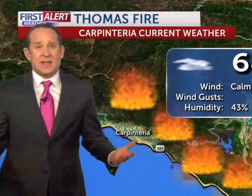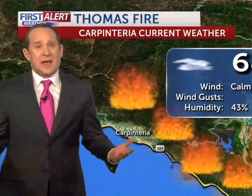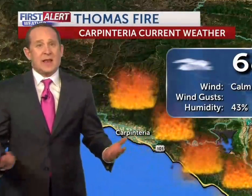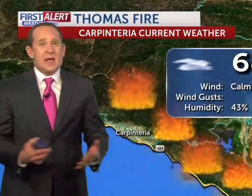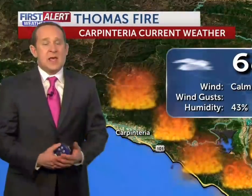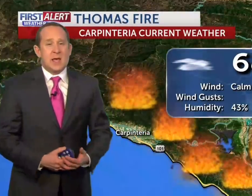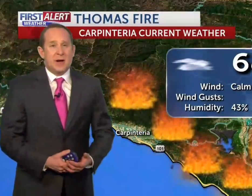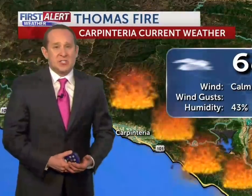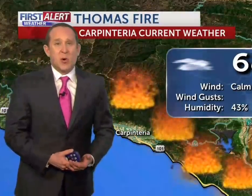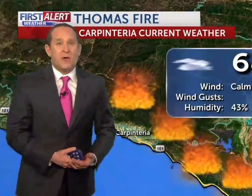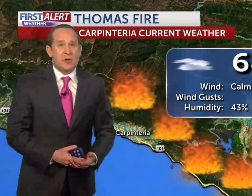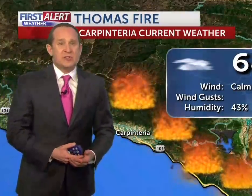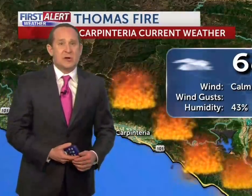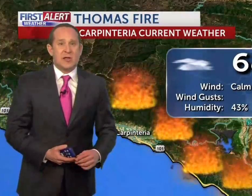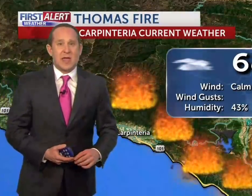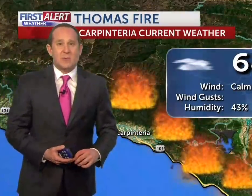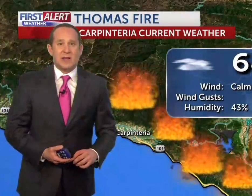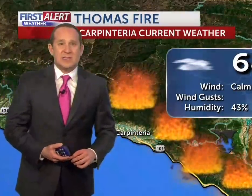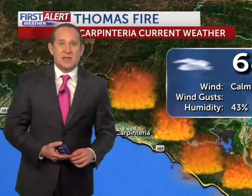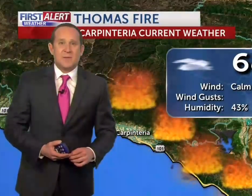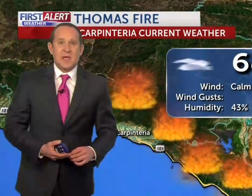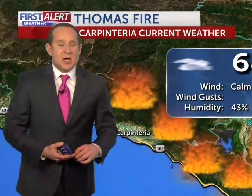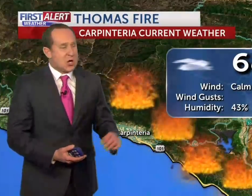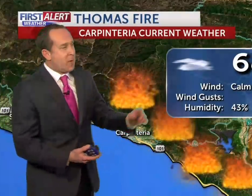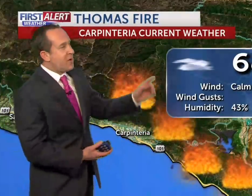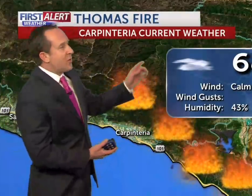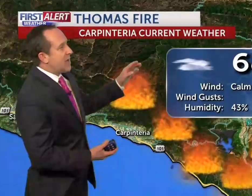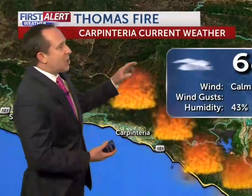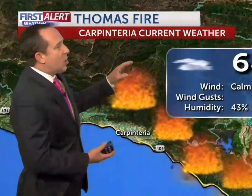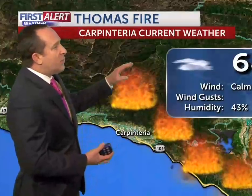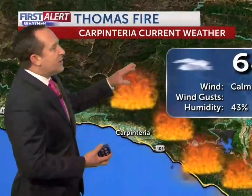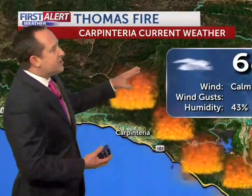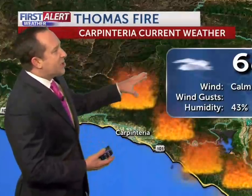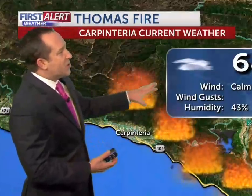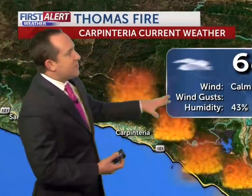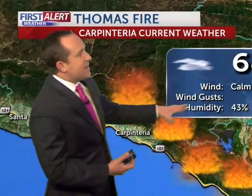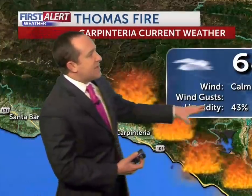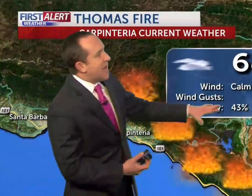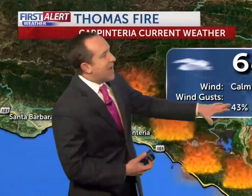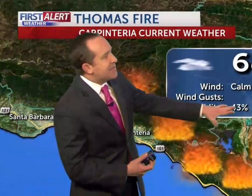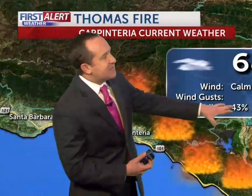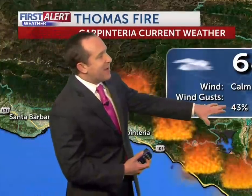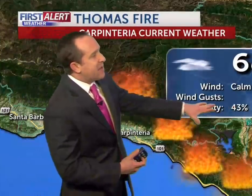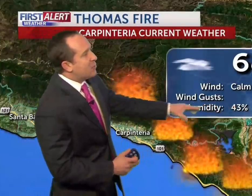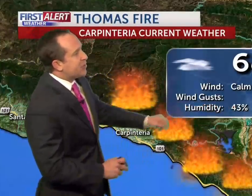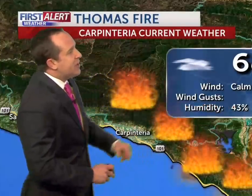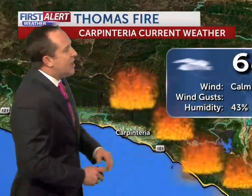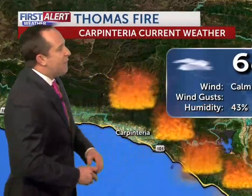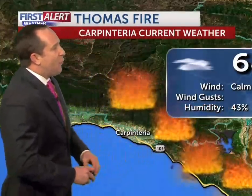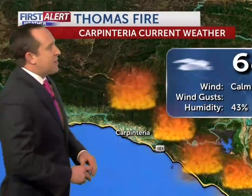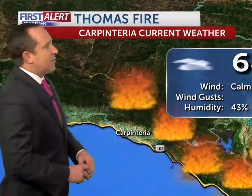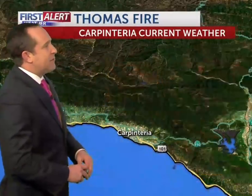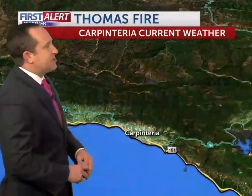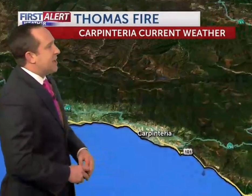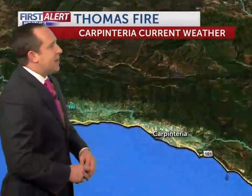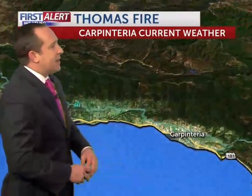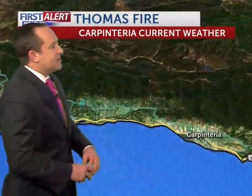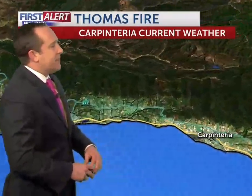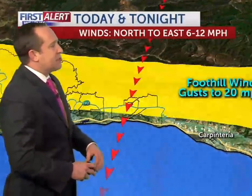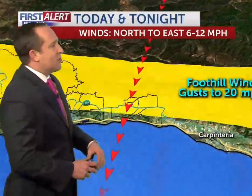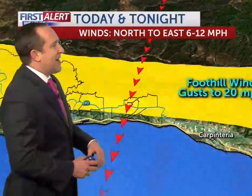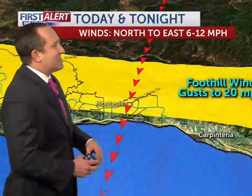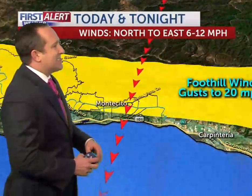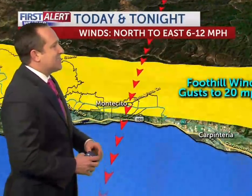seen anything like that in my 12 years here at KUIT. Carpinteria, calm winds here, humidity highest by the ocean,